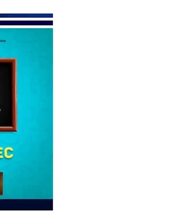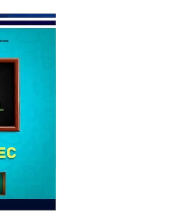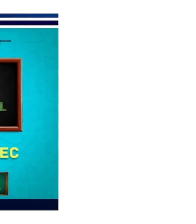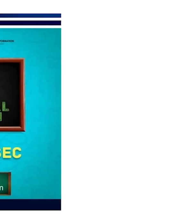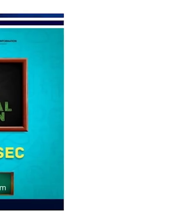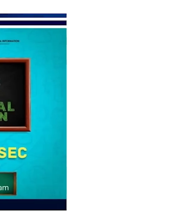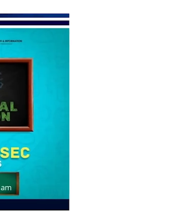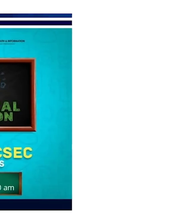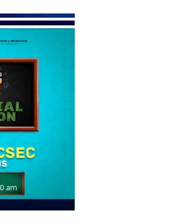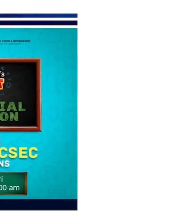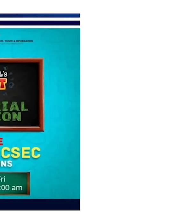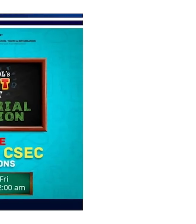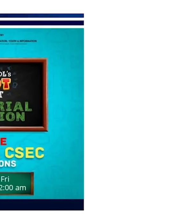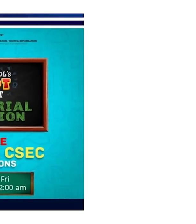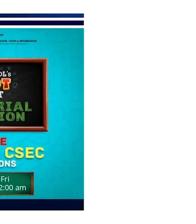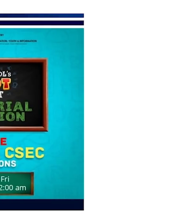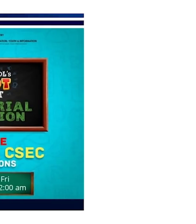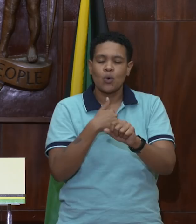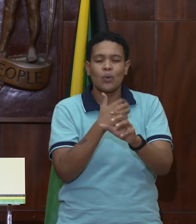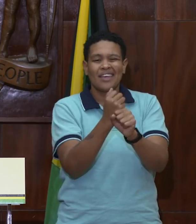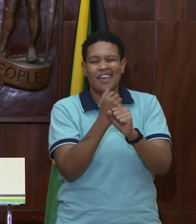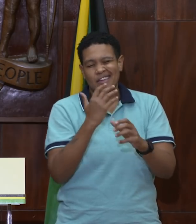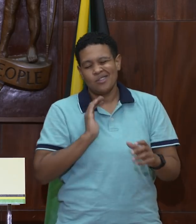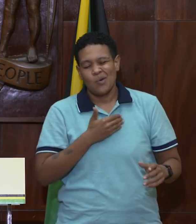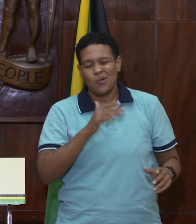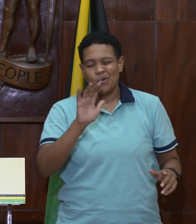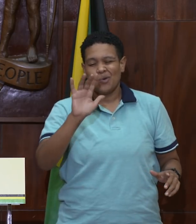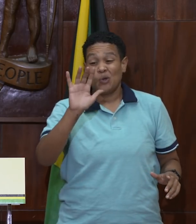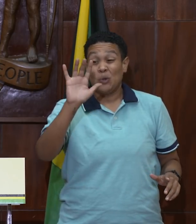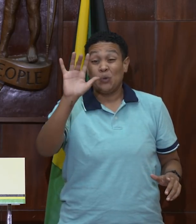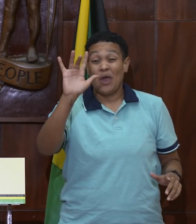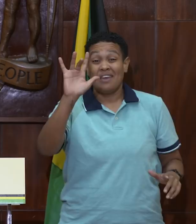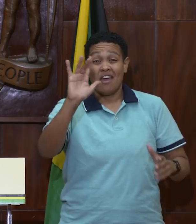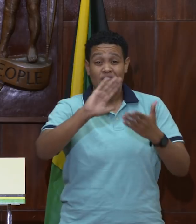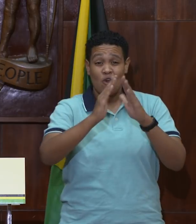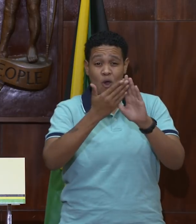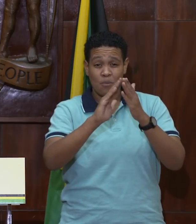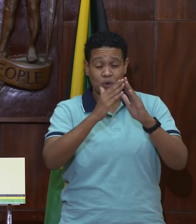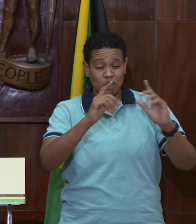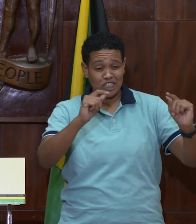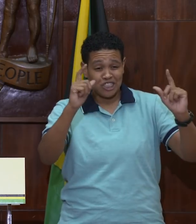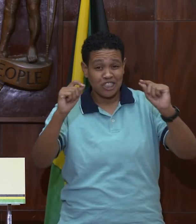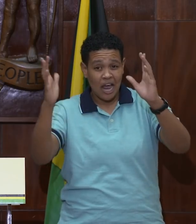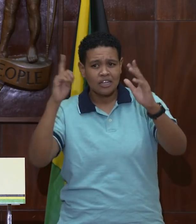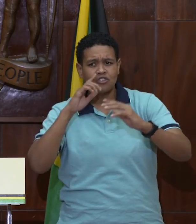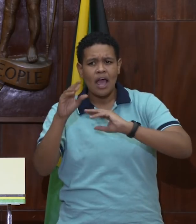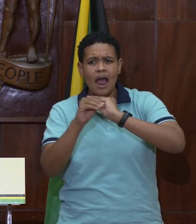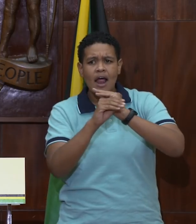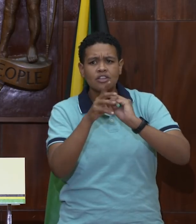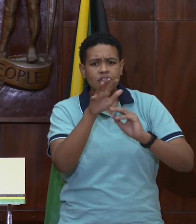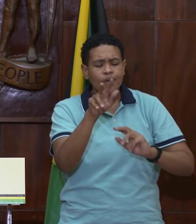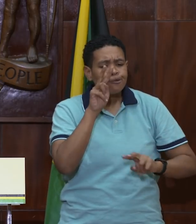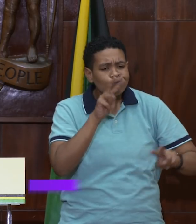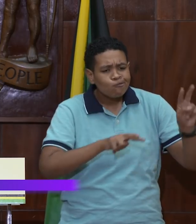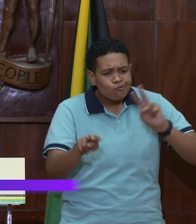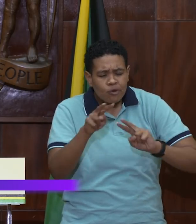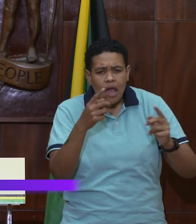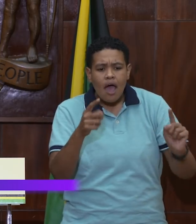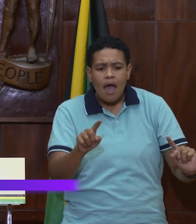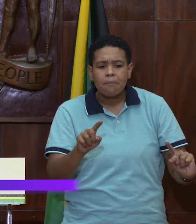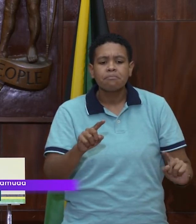to Fridays, 9 a.m. to midday. 25 community channels have also been brought into play,